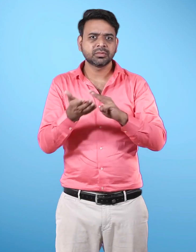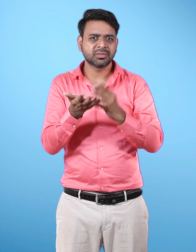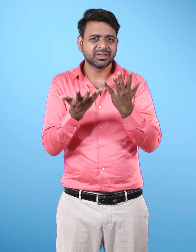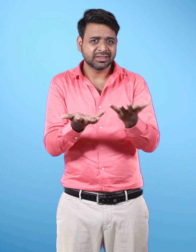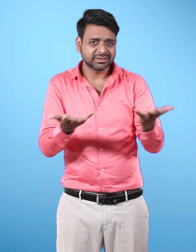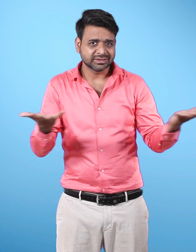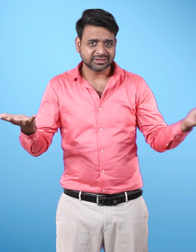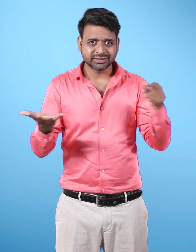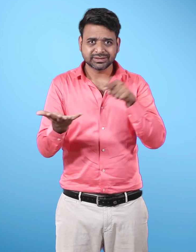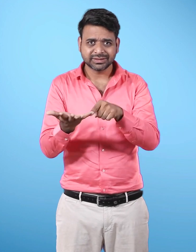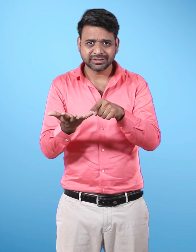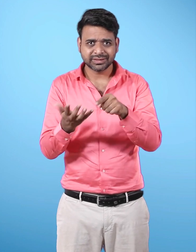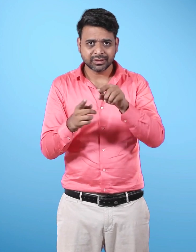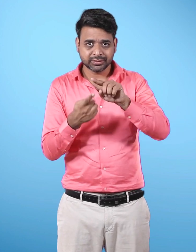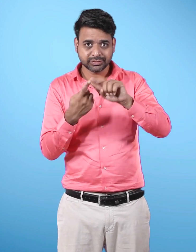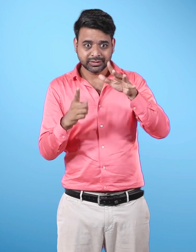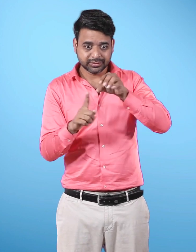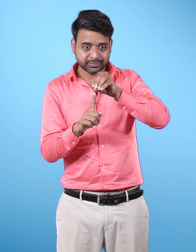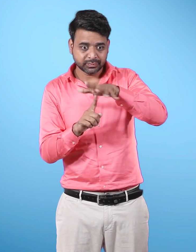Materials that allow electric current to pass through